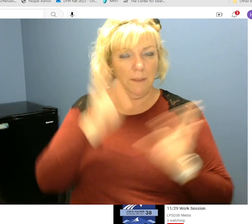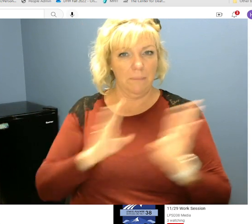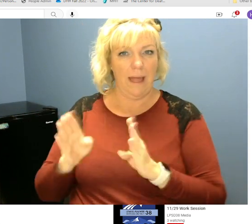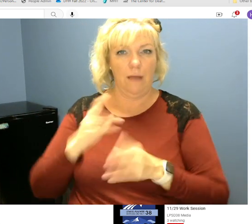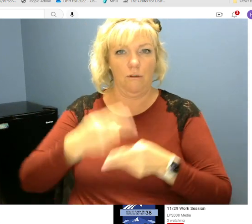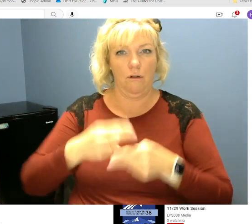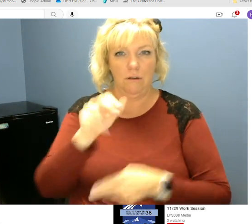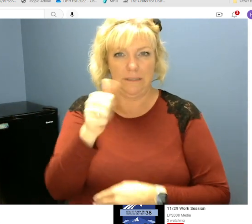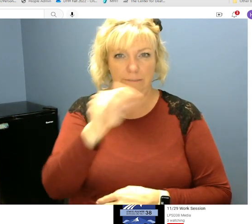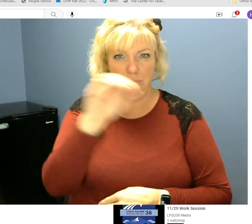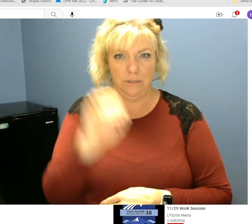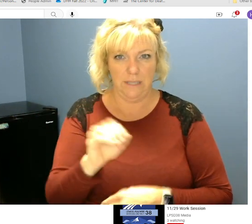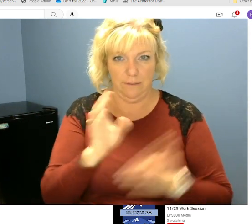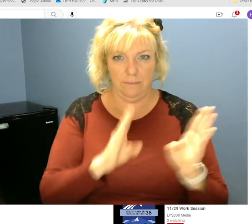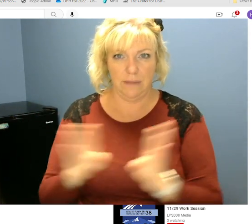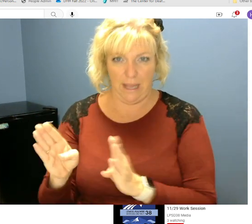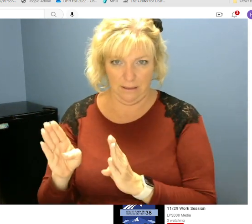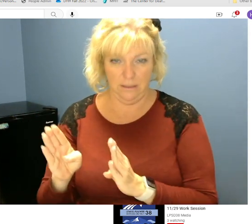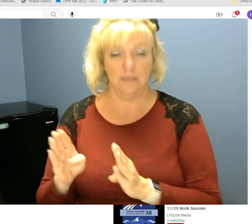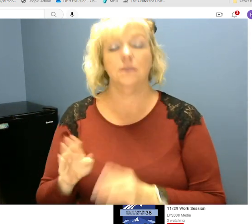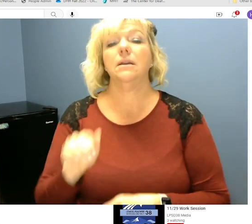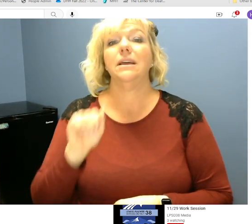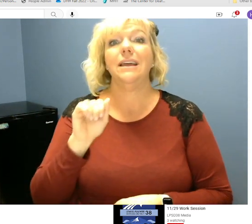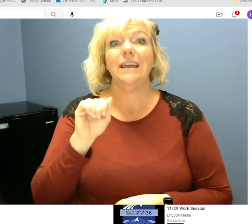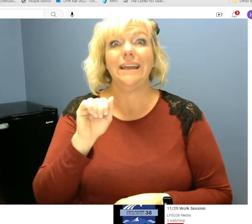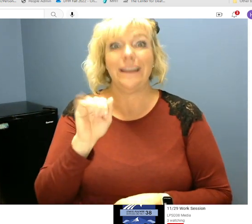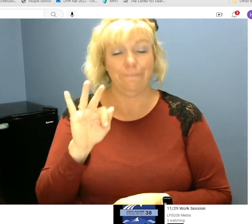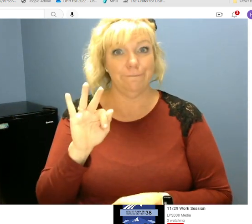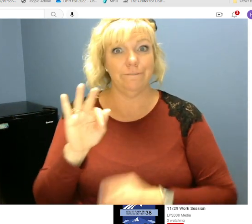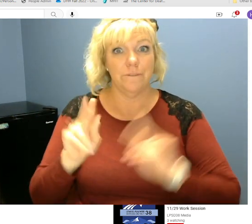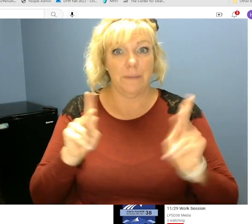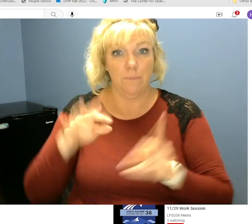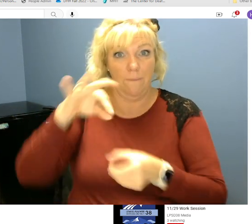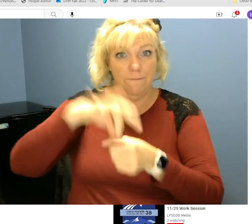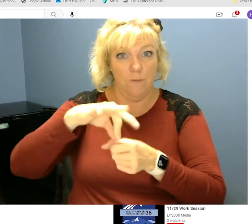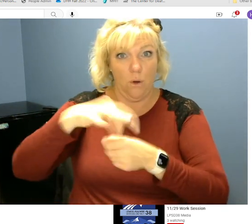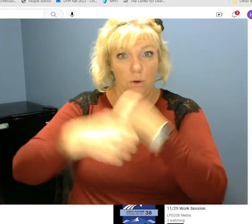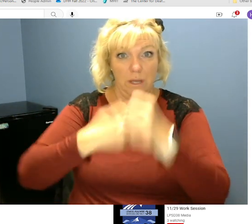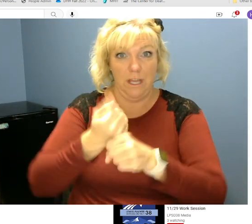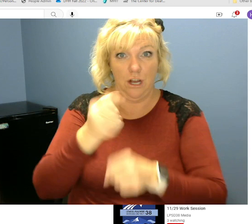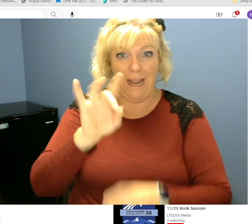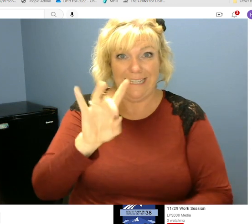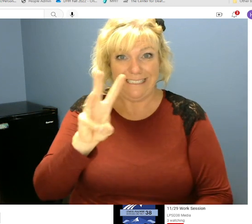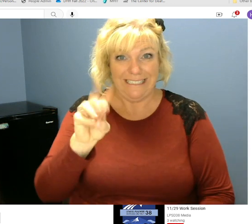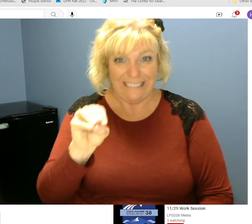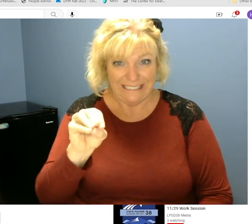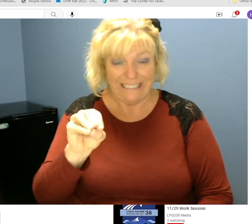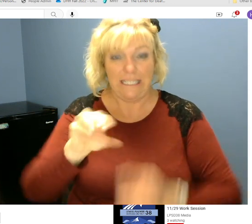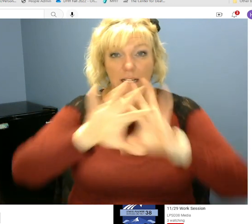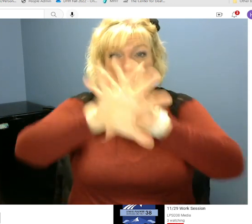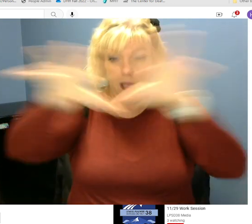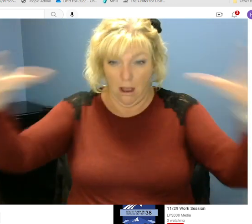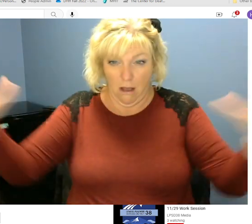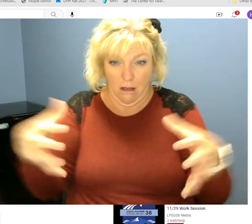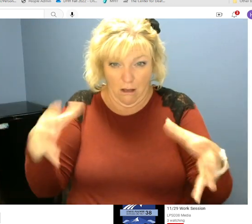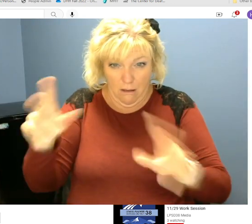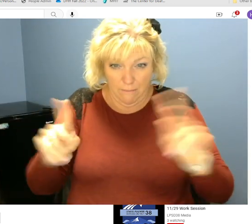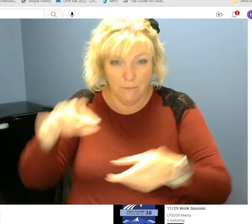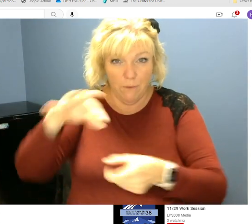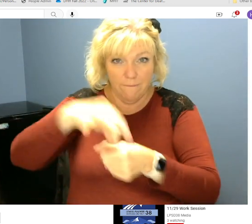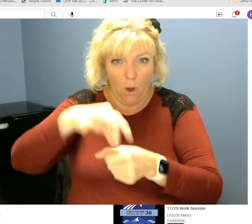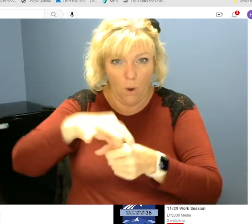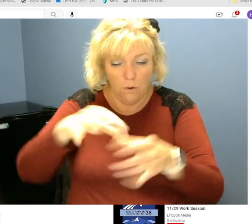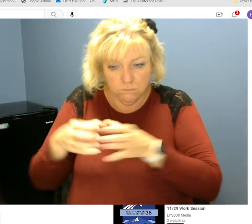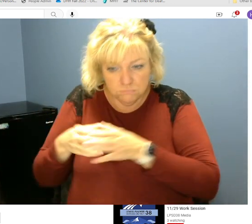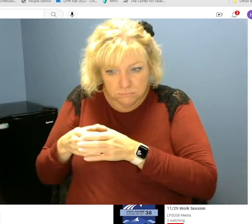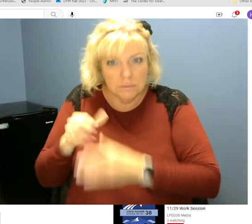voted in 1860 swear an oath of allegiance to the United States, then that whole state can come back into the Union.